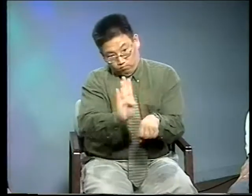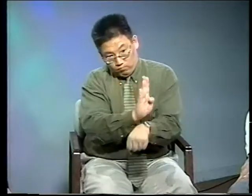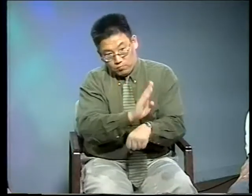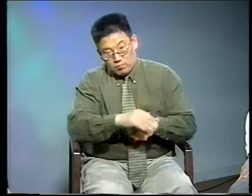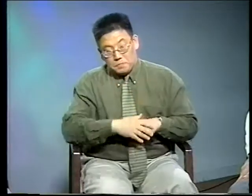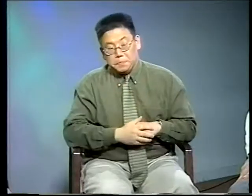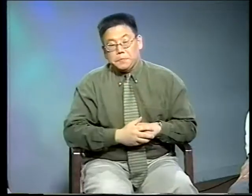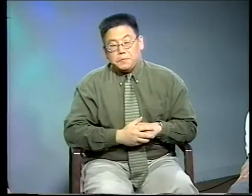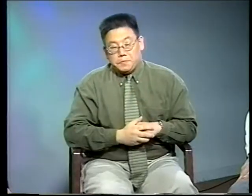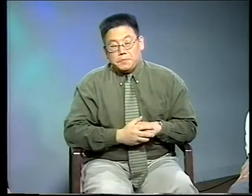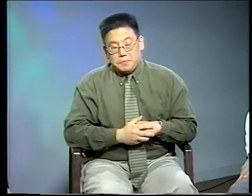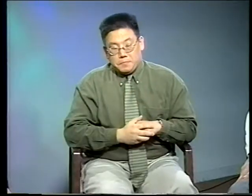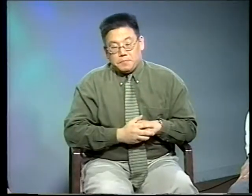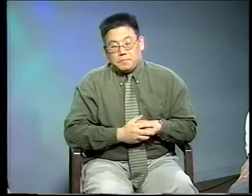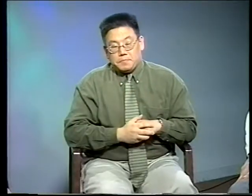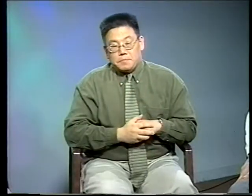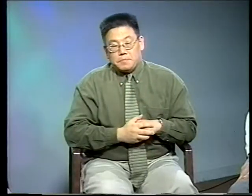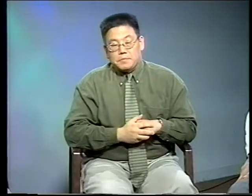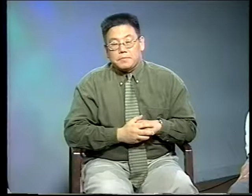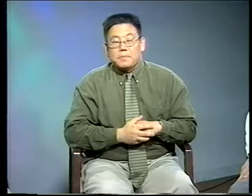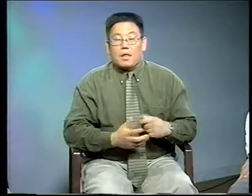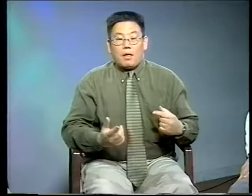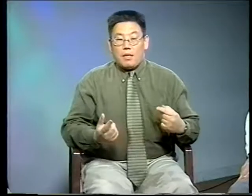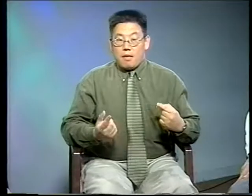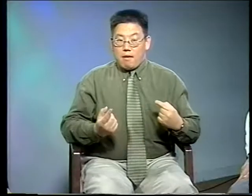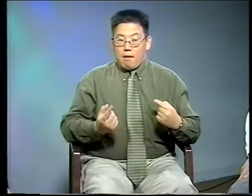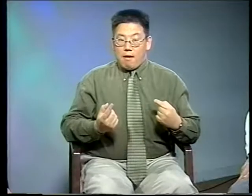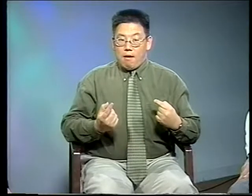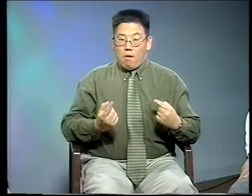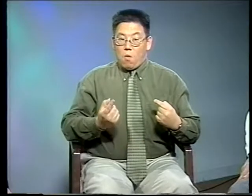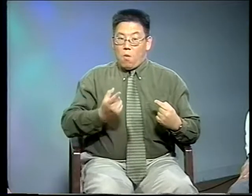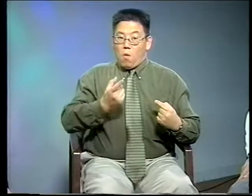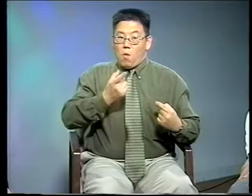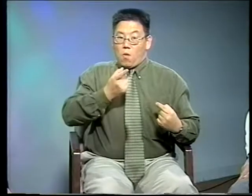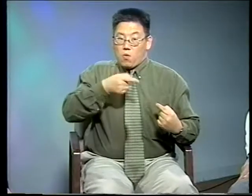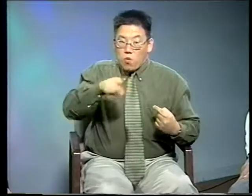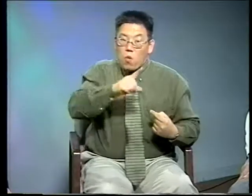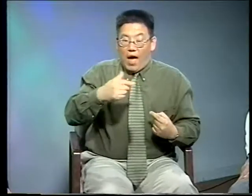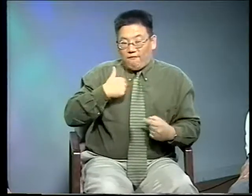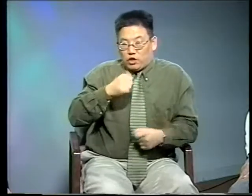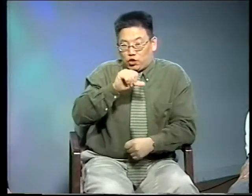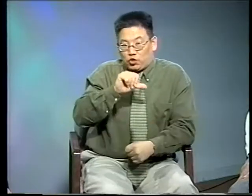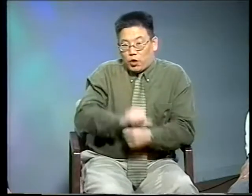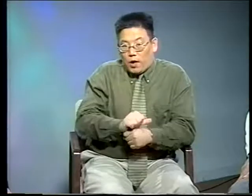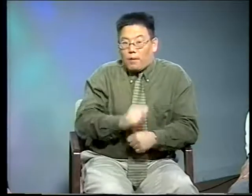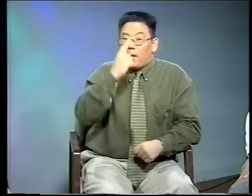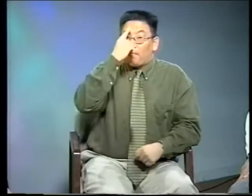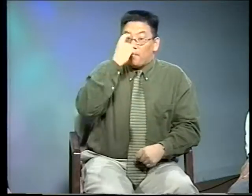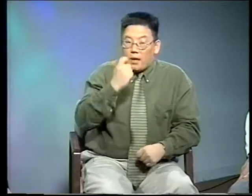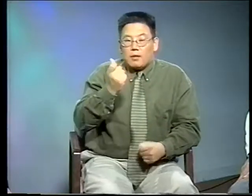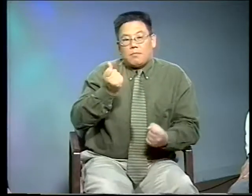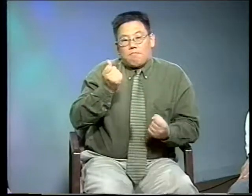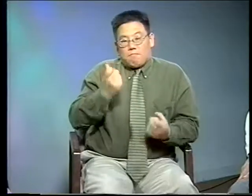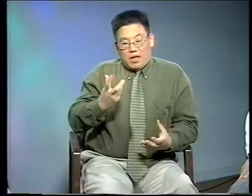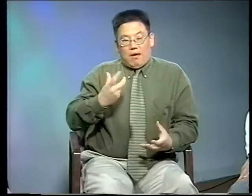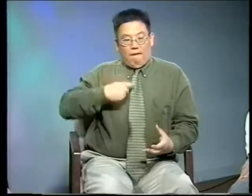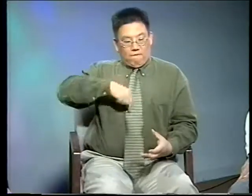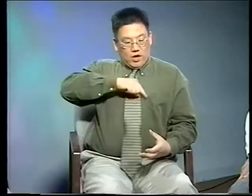you have a job due to the fact that those of us in the community who